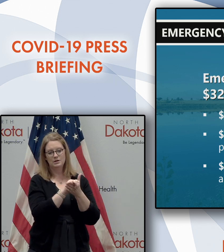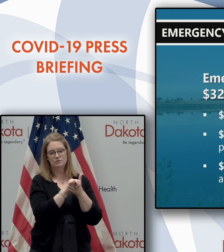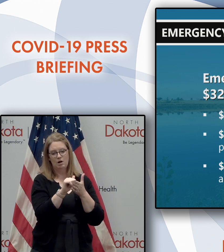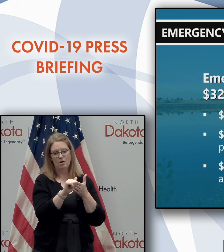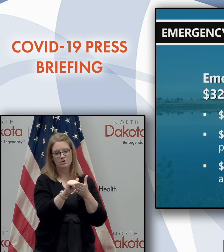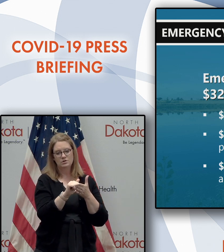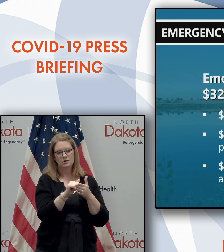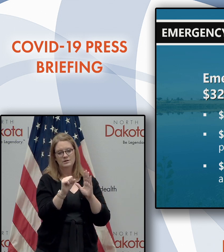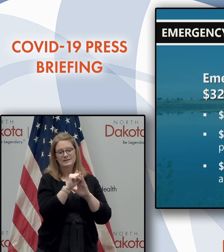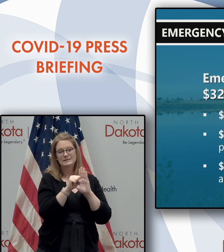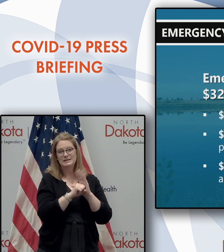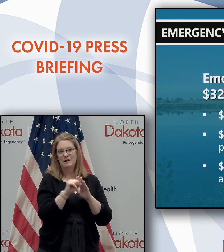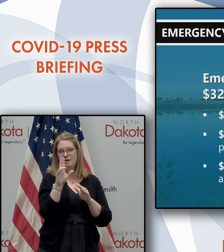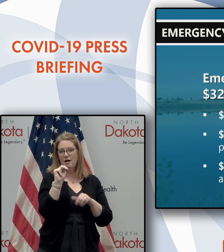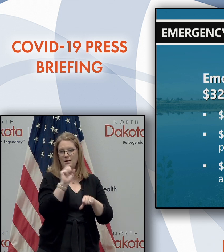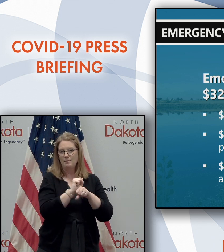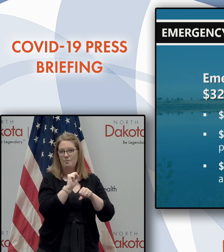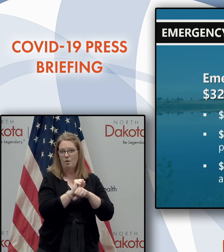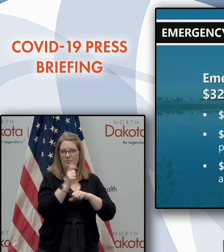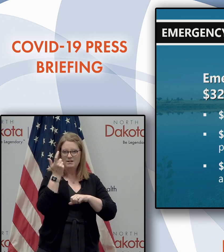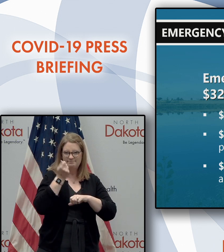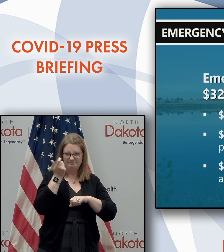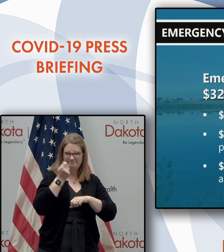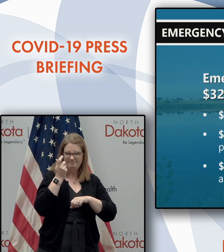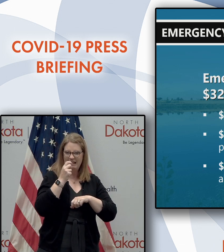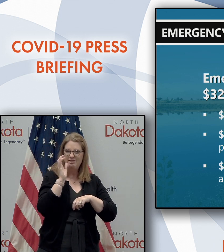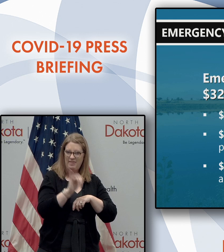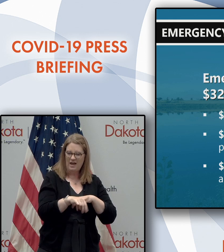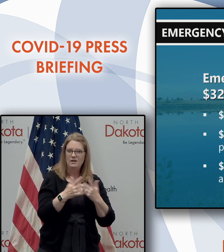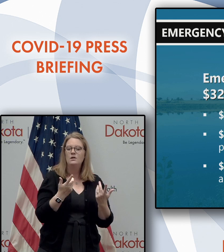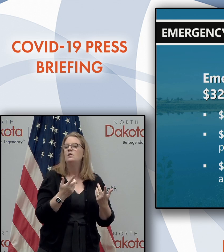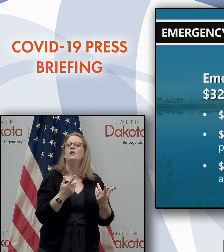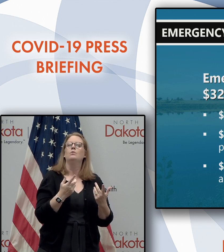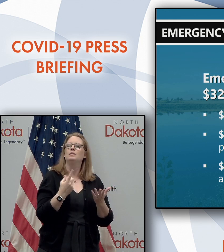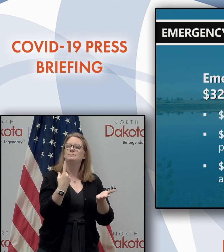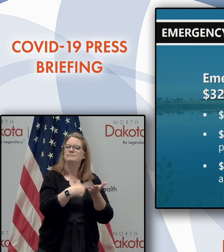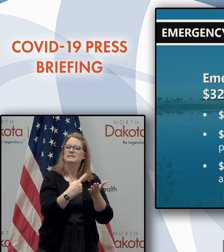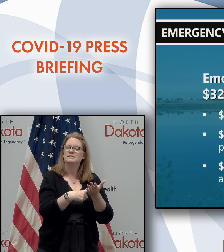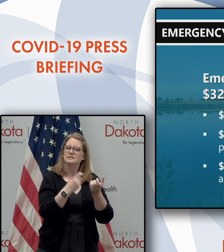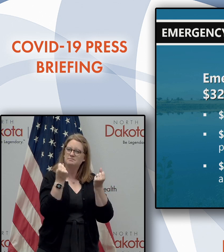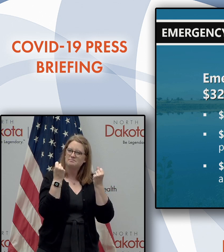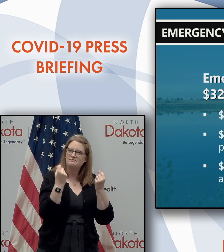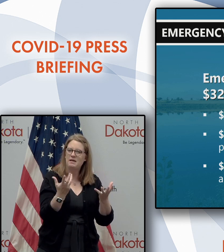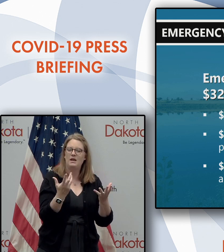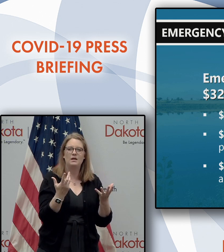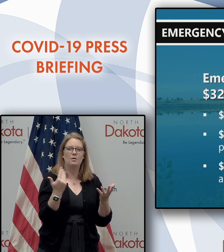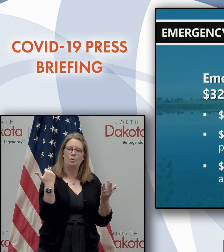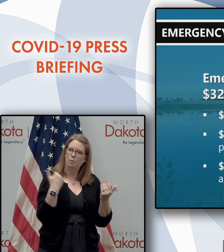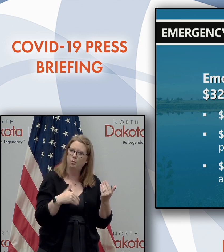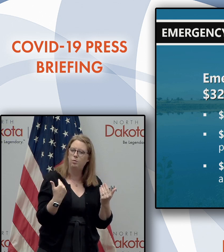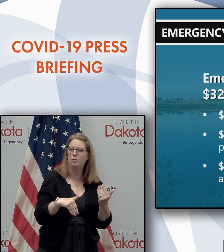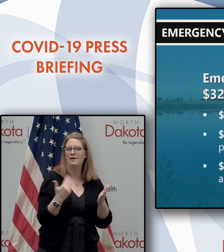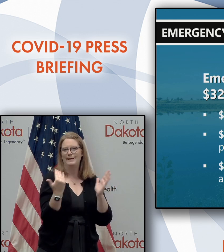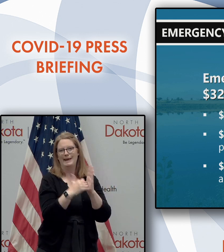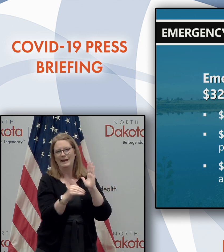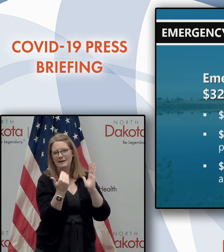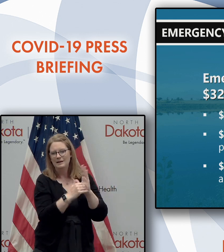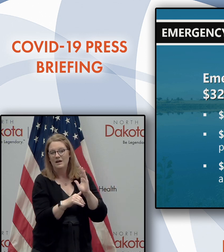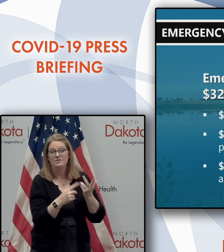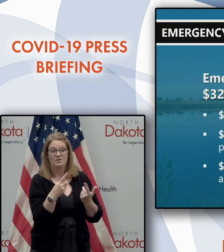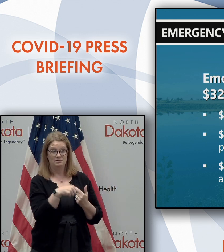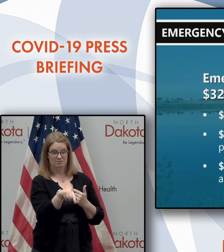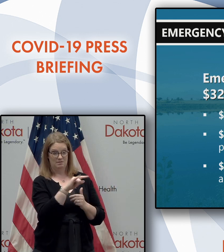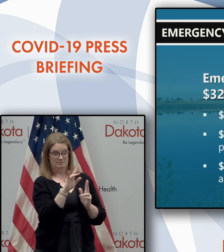more for the State Unemployment Insurance Trust Fund. We've talked a lot at these briefings about the importance of unemployment insurance for people that